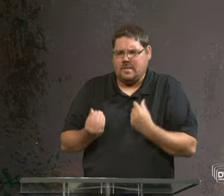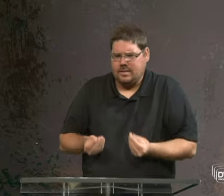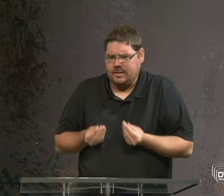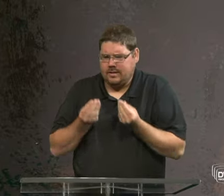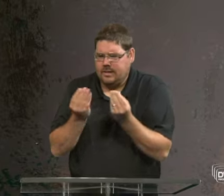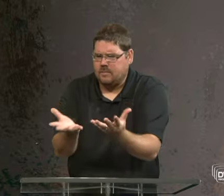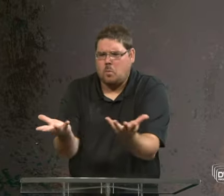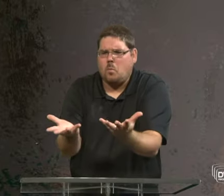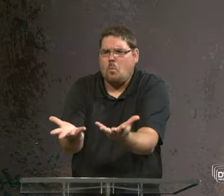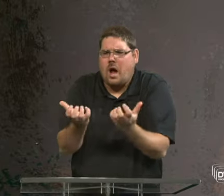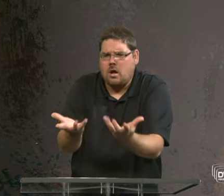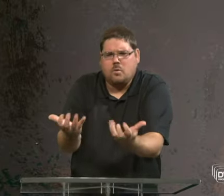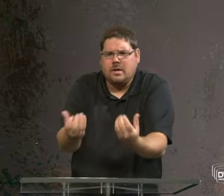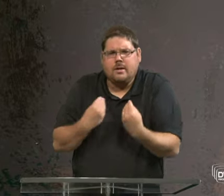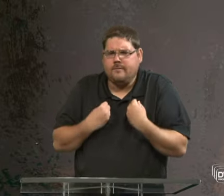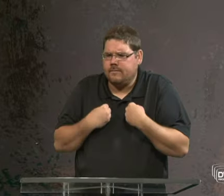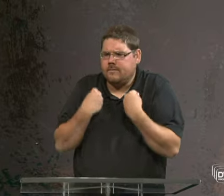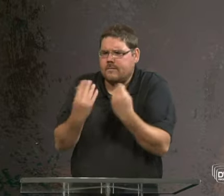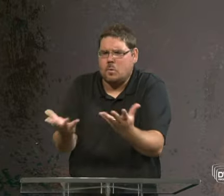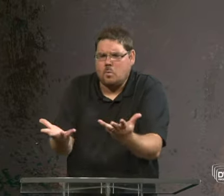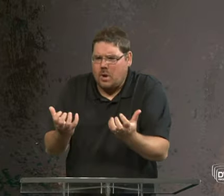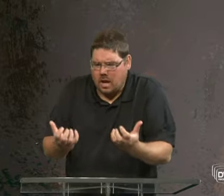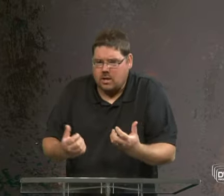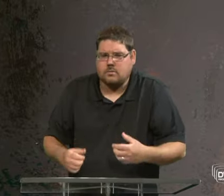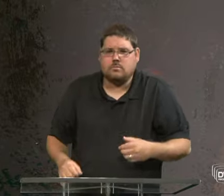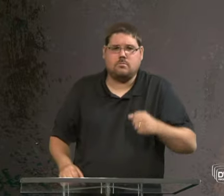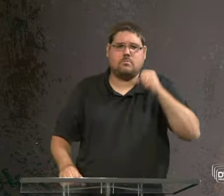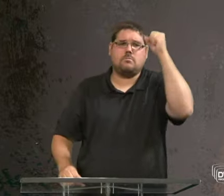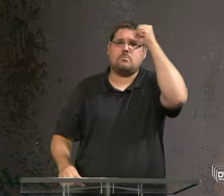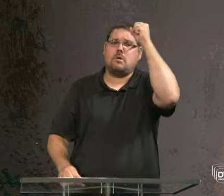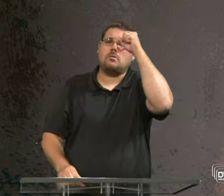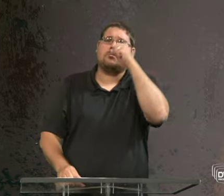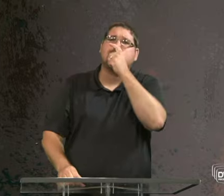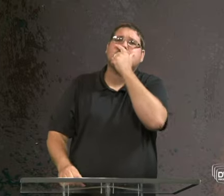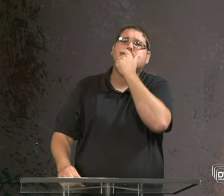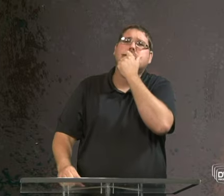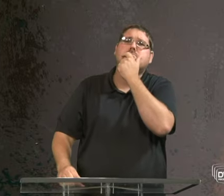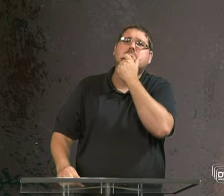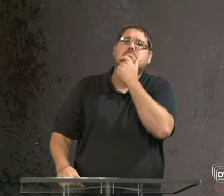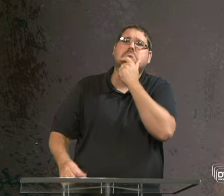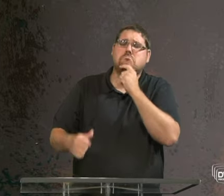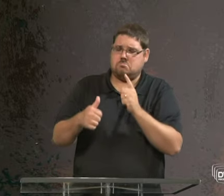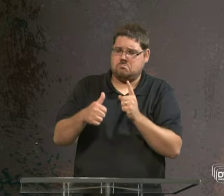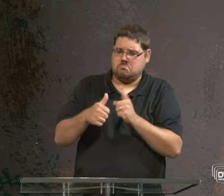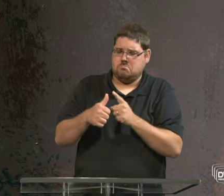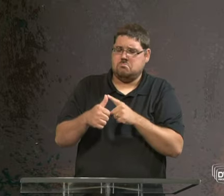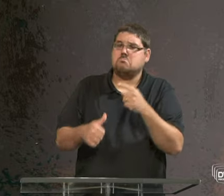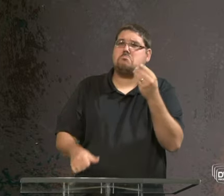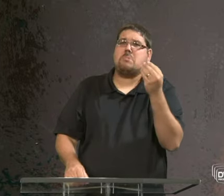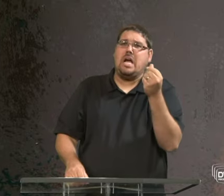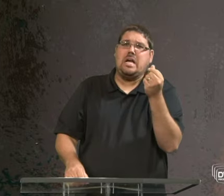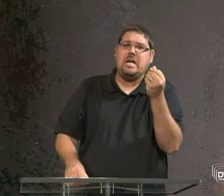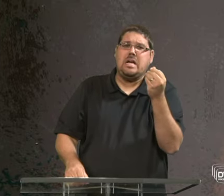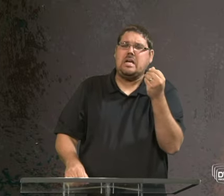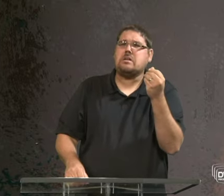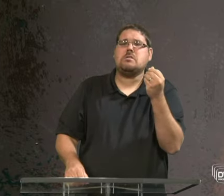start and God wanted to give him something. And so in this dream, Solomon thinks of the